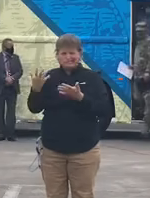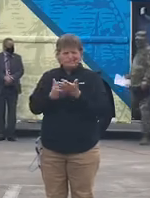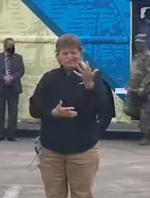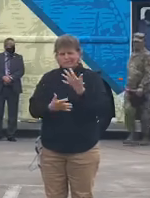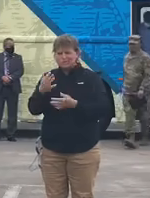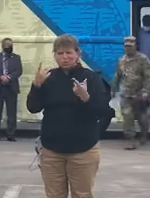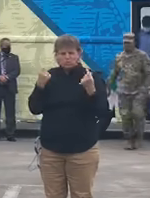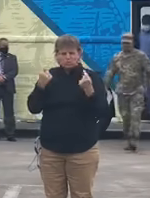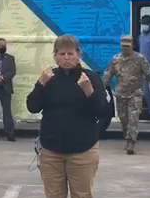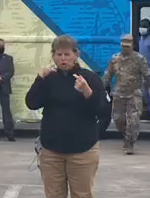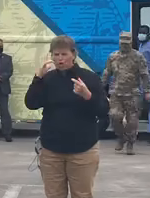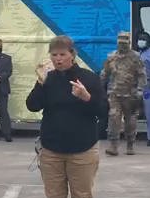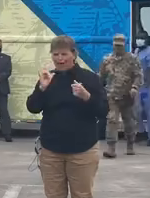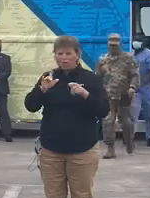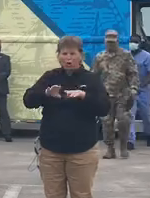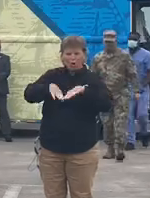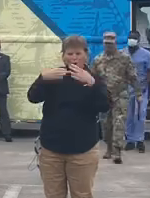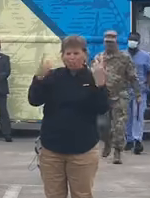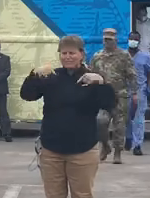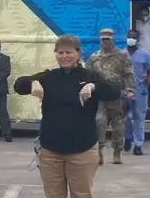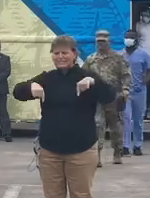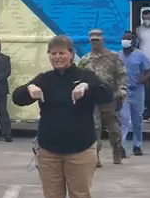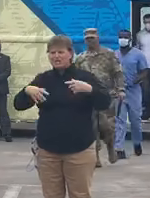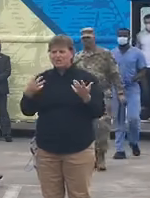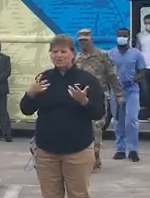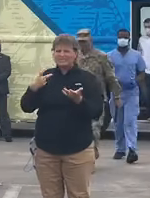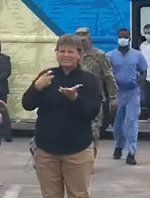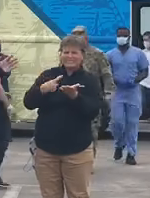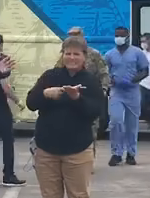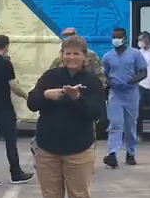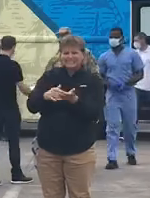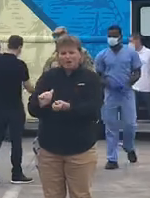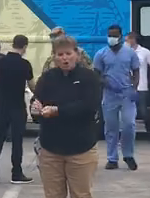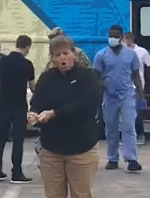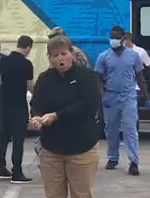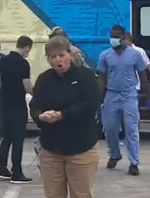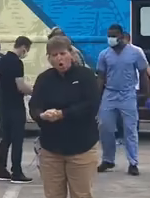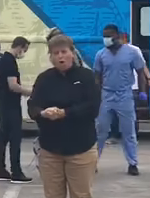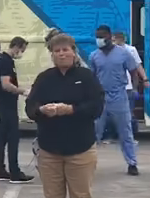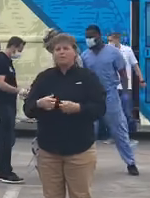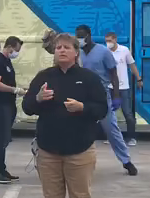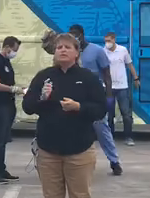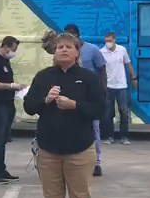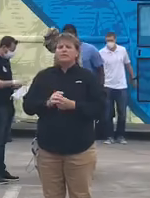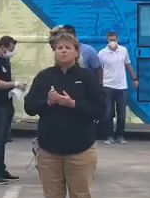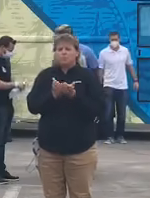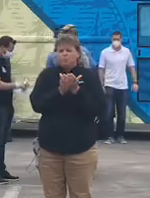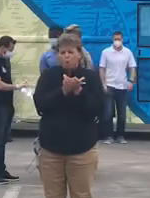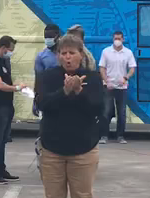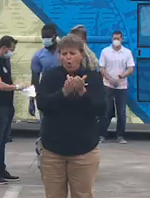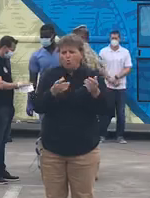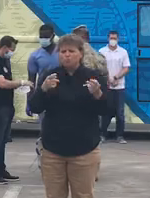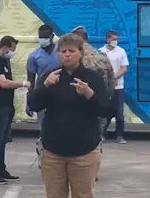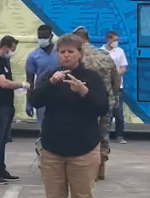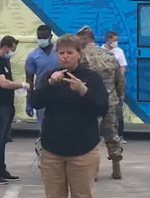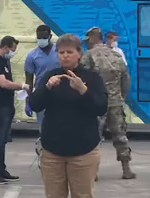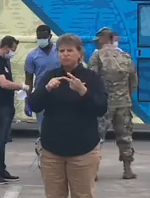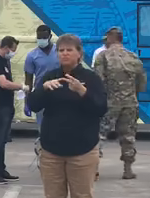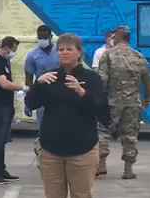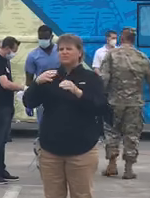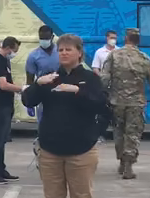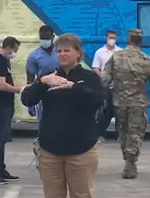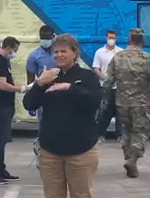marinas, golf courses, and so they want to see how that's going. We're now going to be in discussions about the next step for these 3